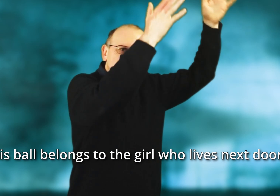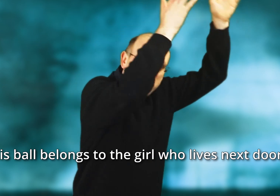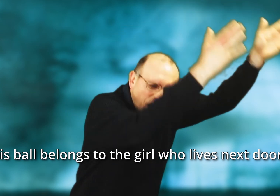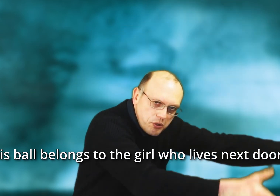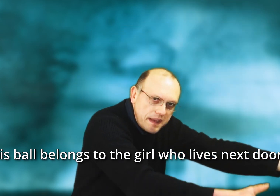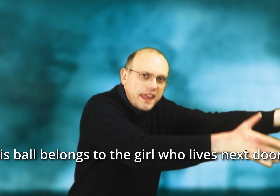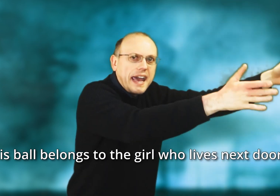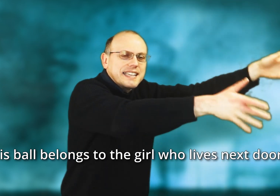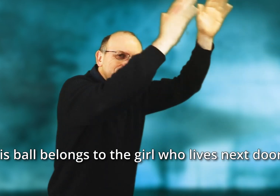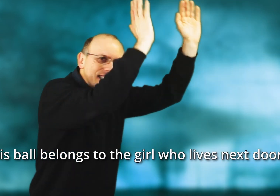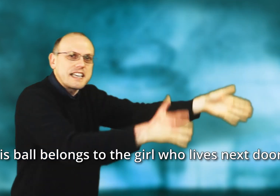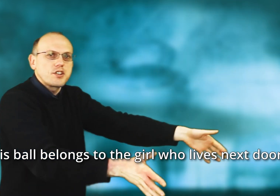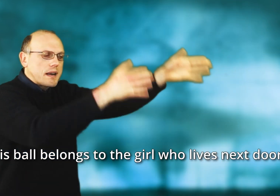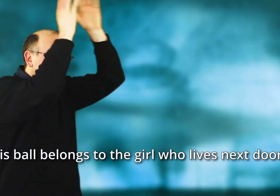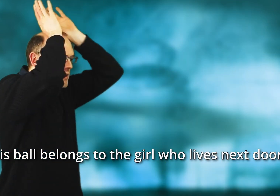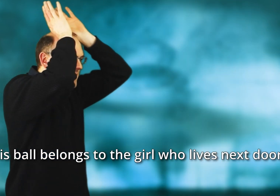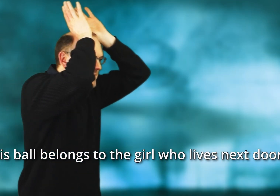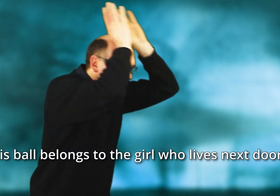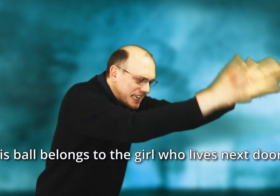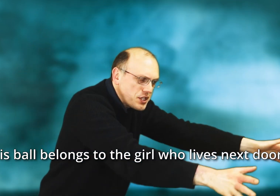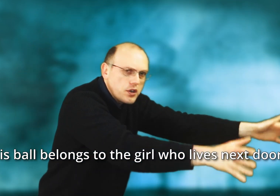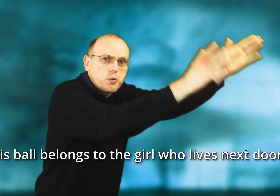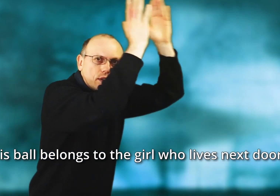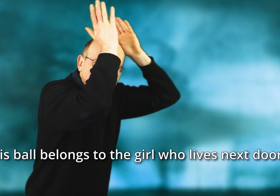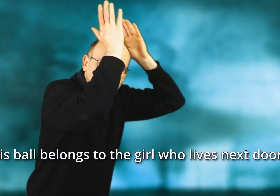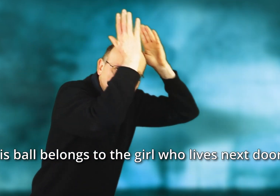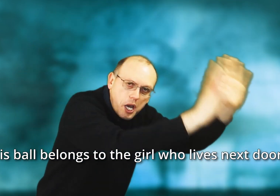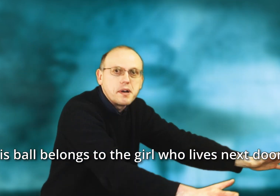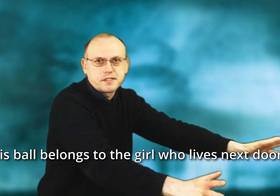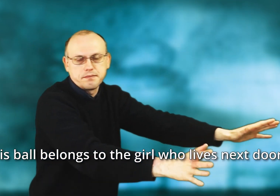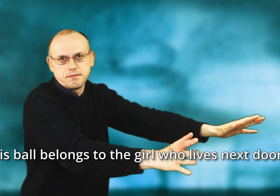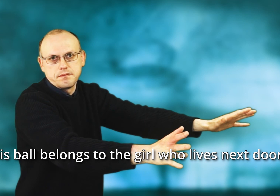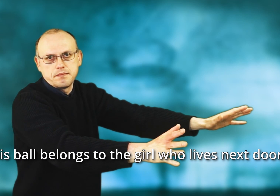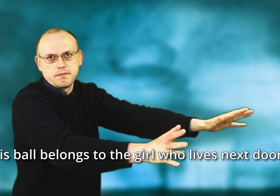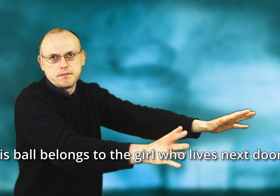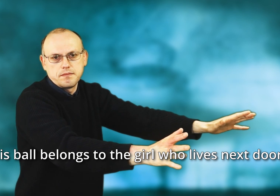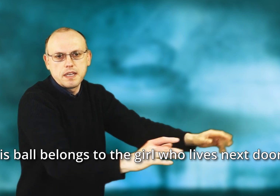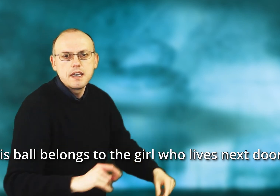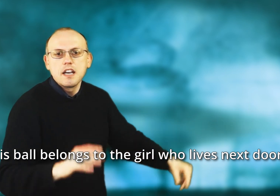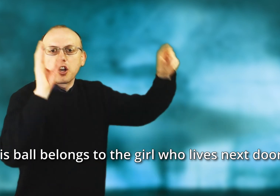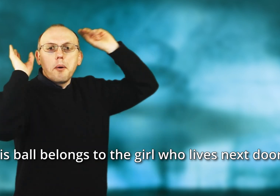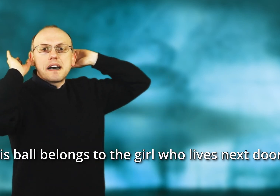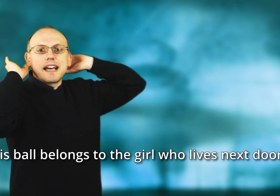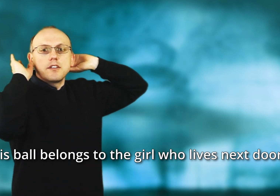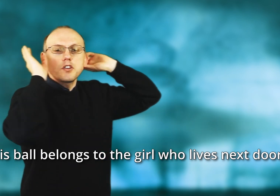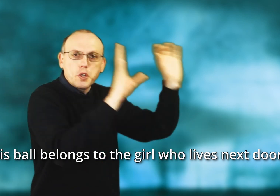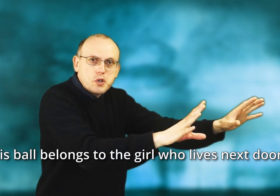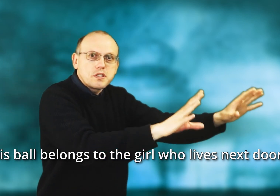got to be there. It is essential. And because it is essential, we don't use commas. Commas are not used